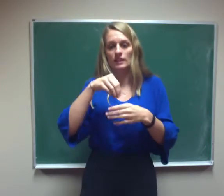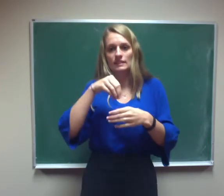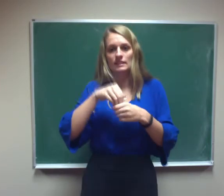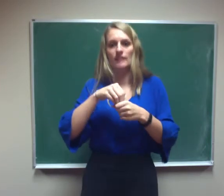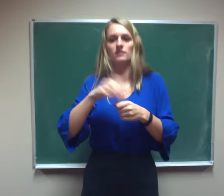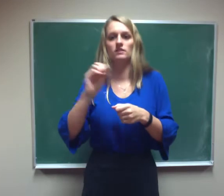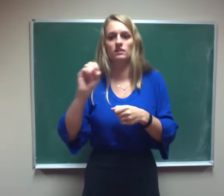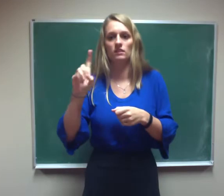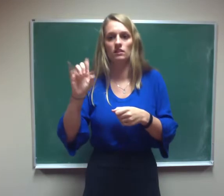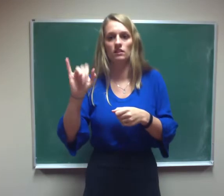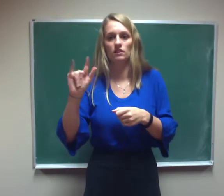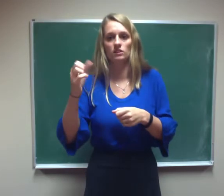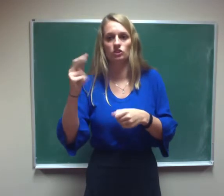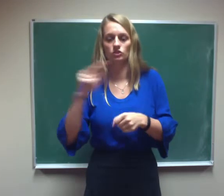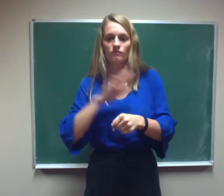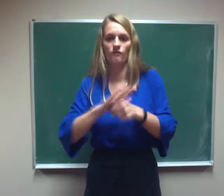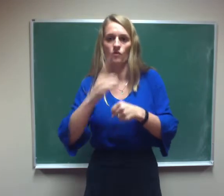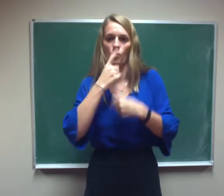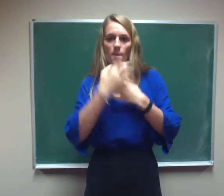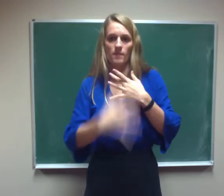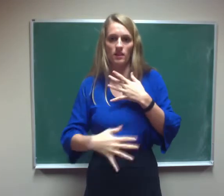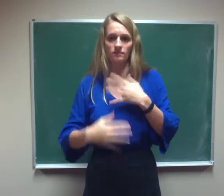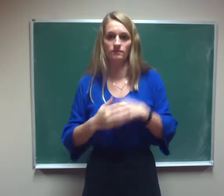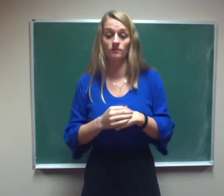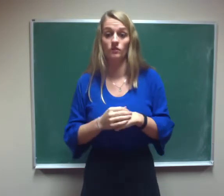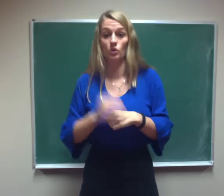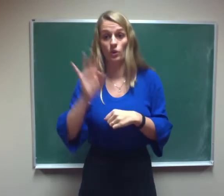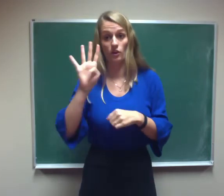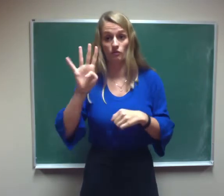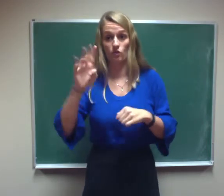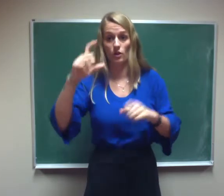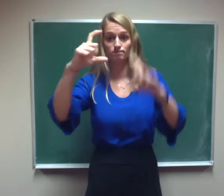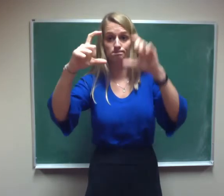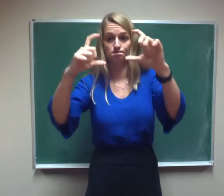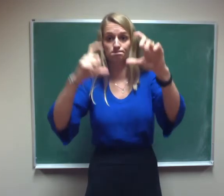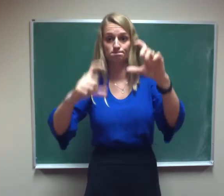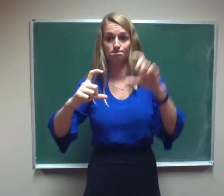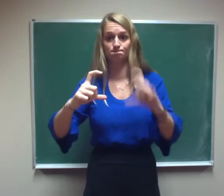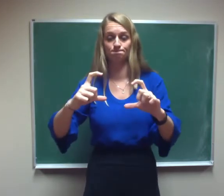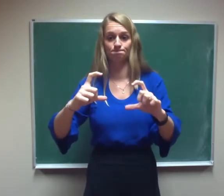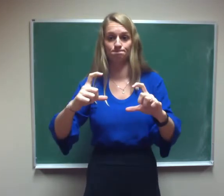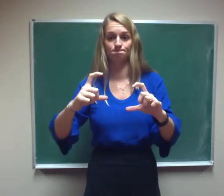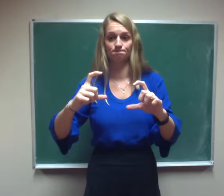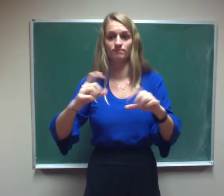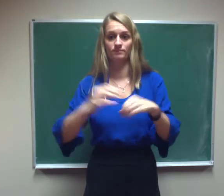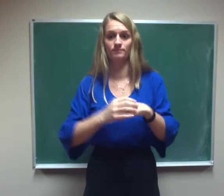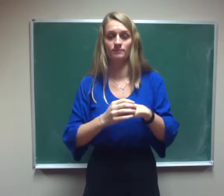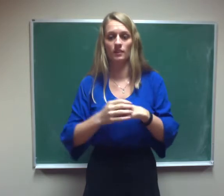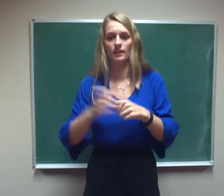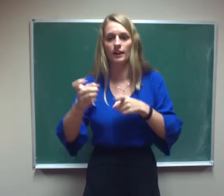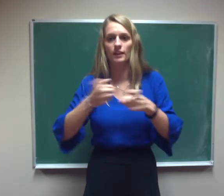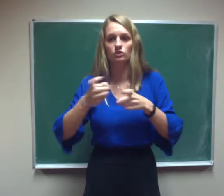together to push blood in a very specific fashion. We really have to worry about now how we